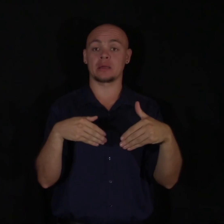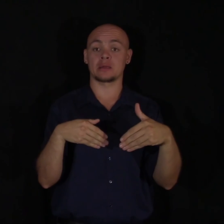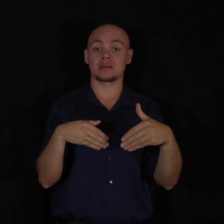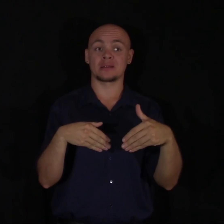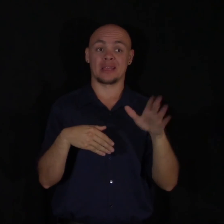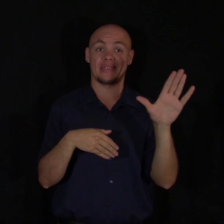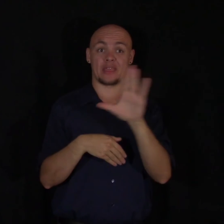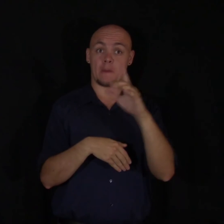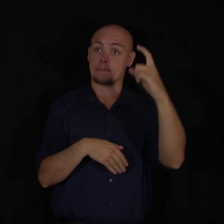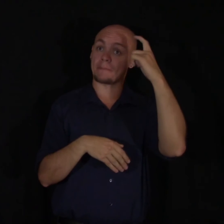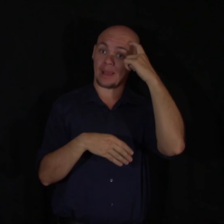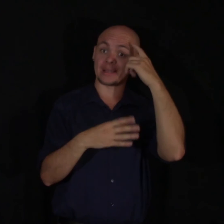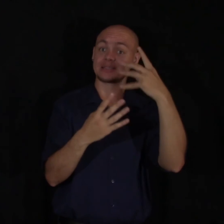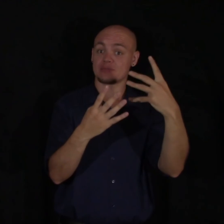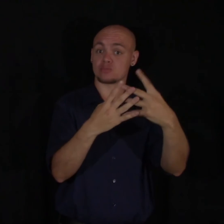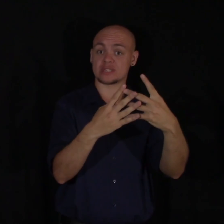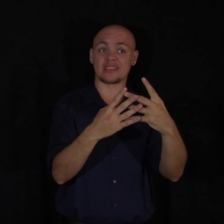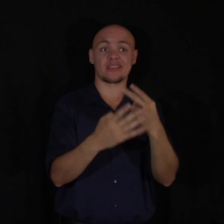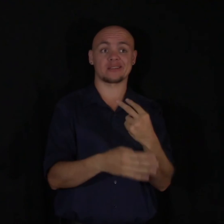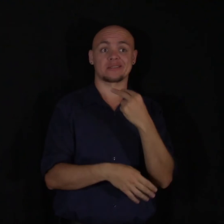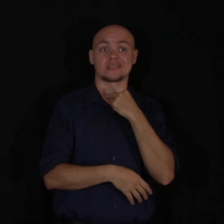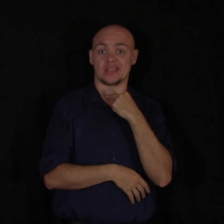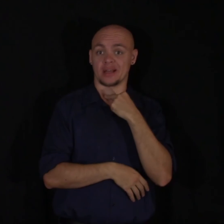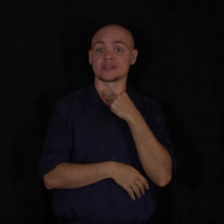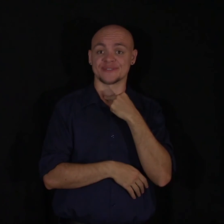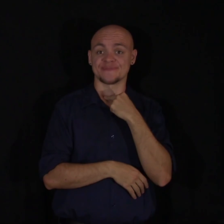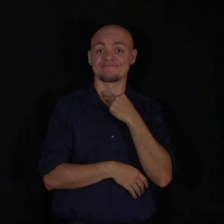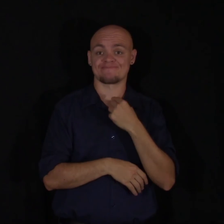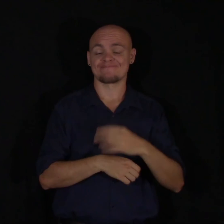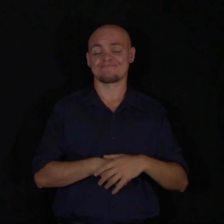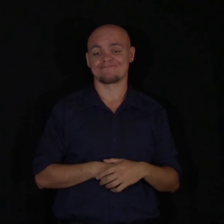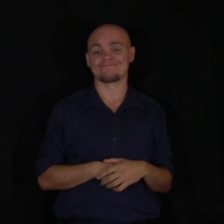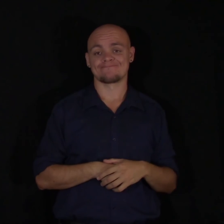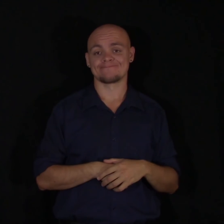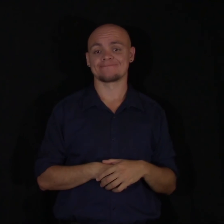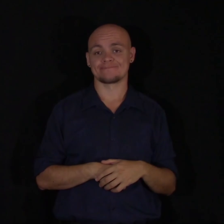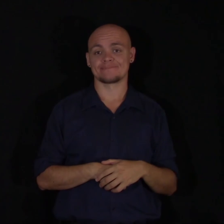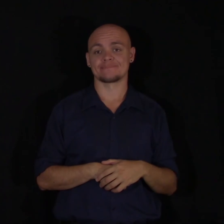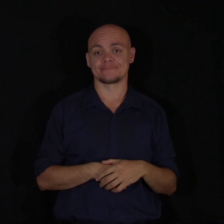prison because they're stuck in their minds,